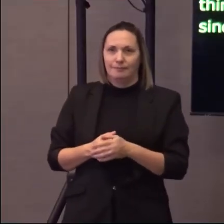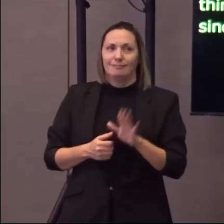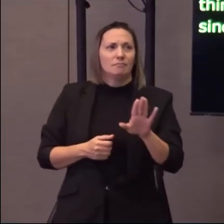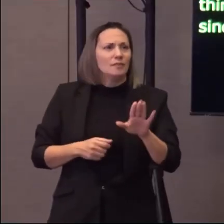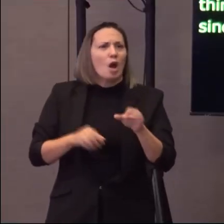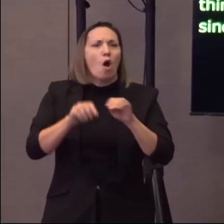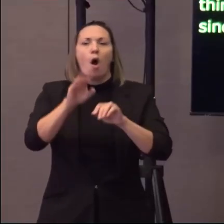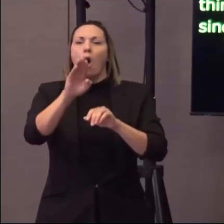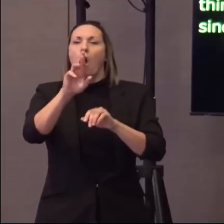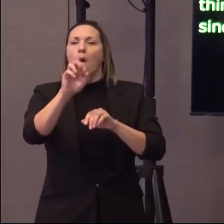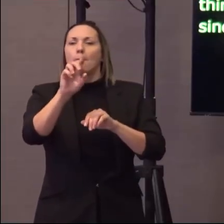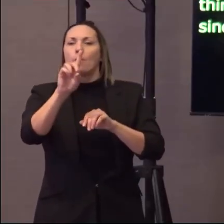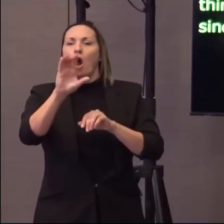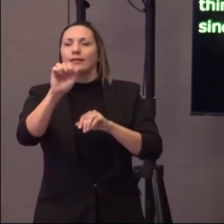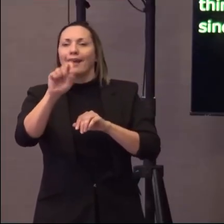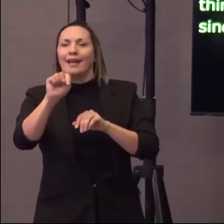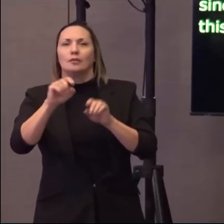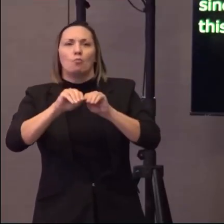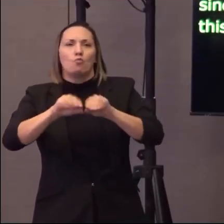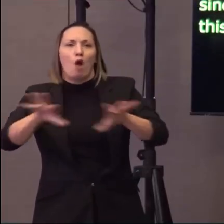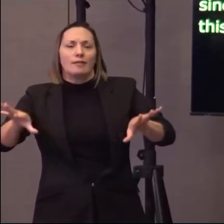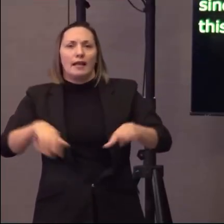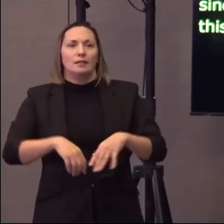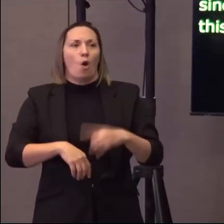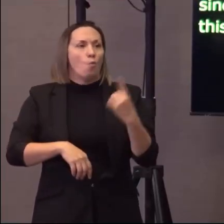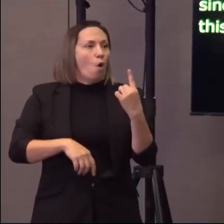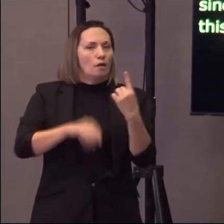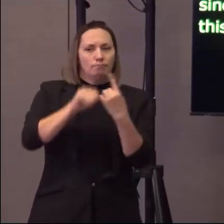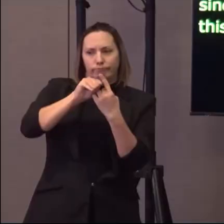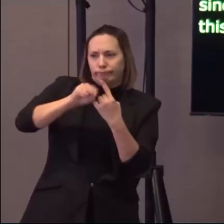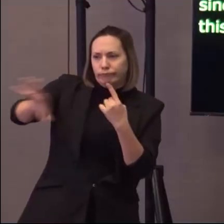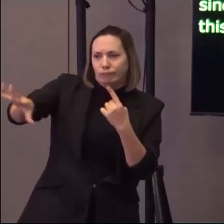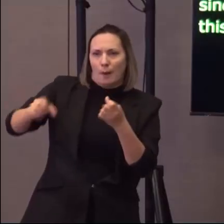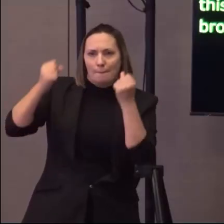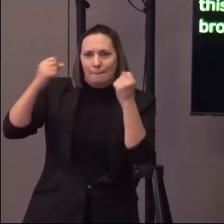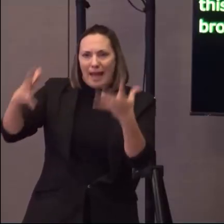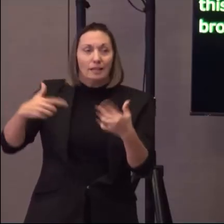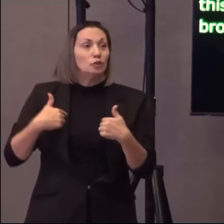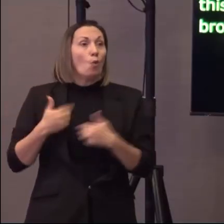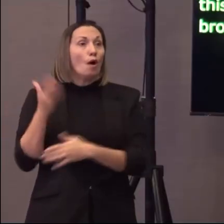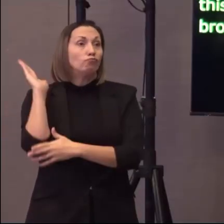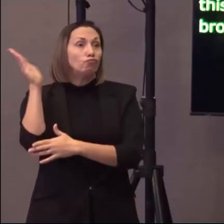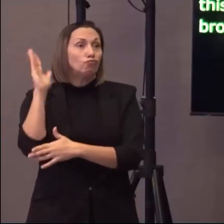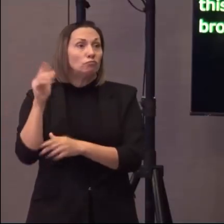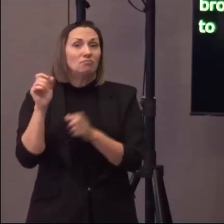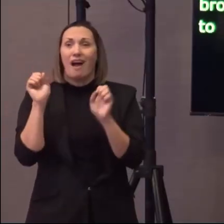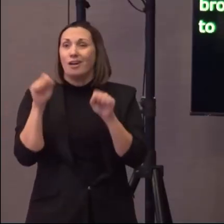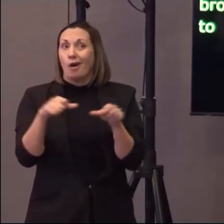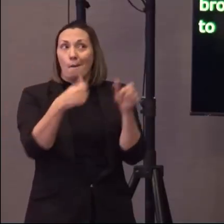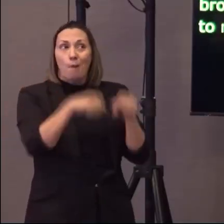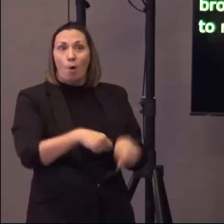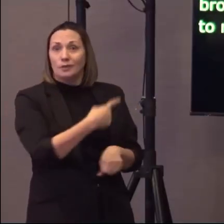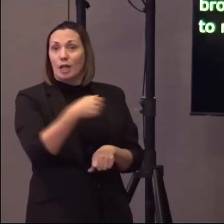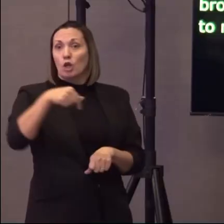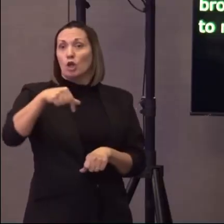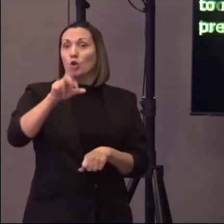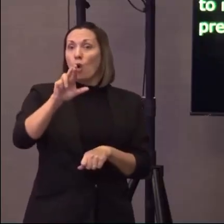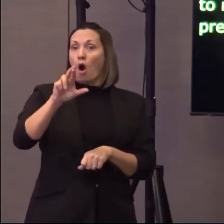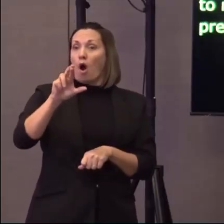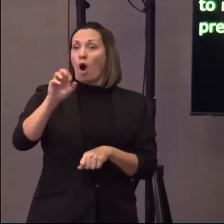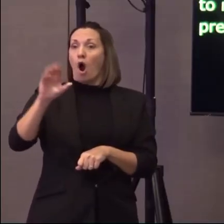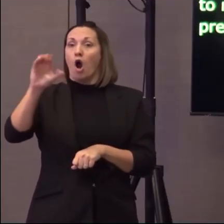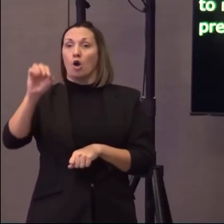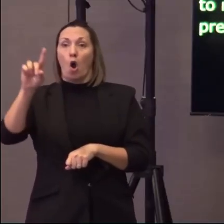What a broadcast room does is it's a one-to-many. So I'm doing this presentation to here. I could have posted a QR code or given it out to